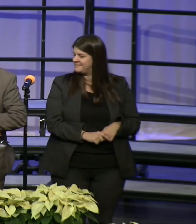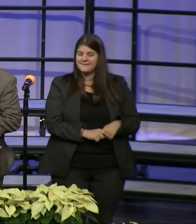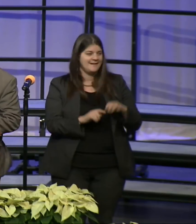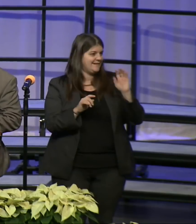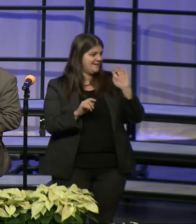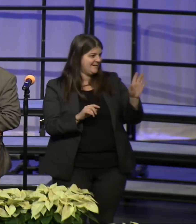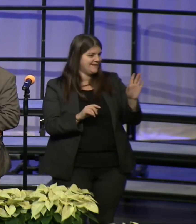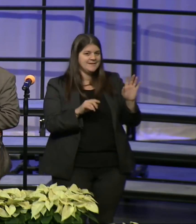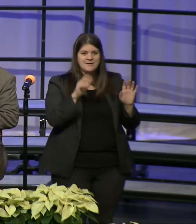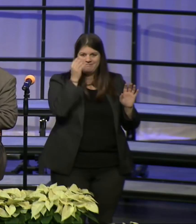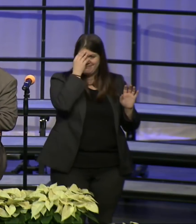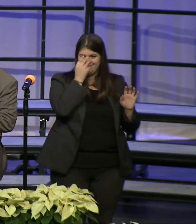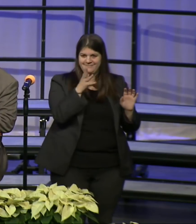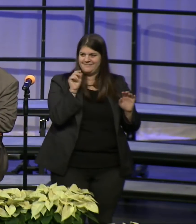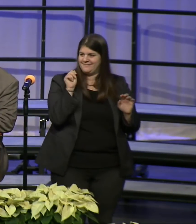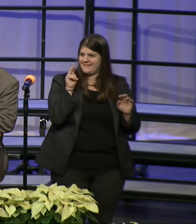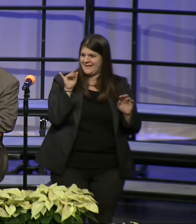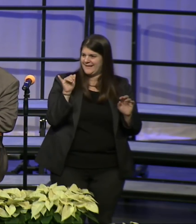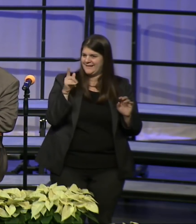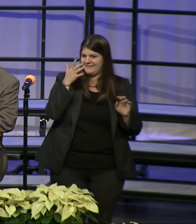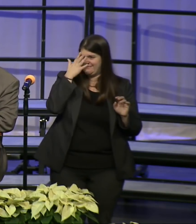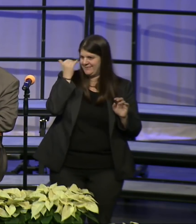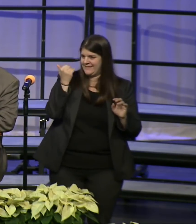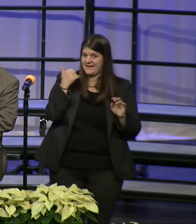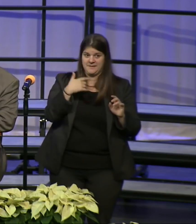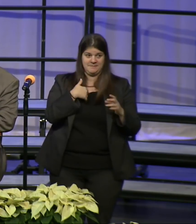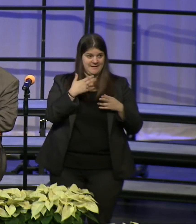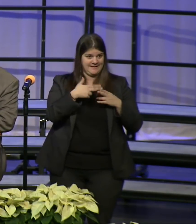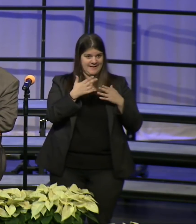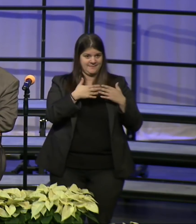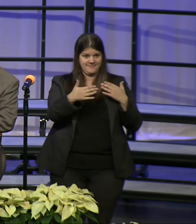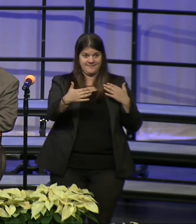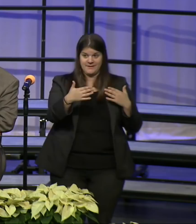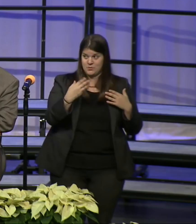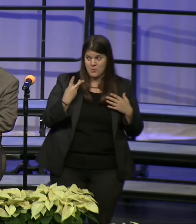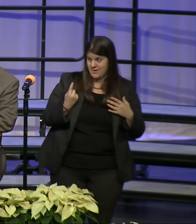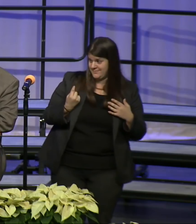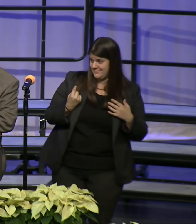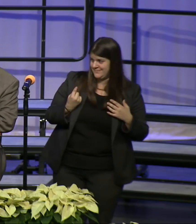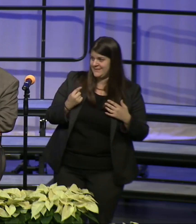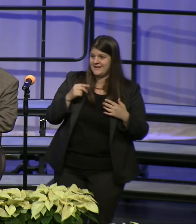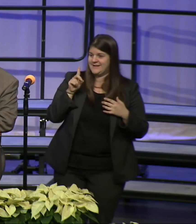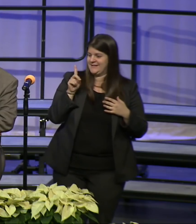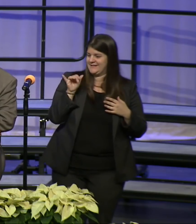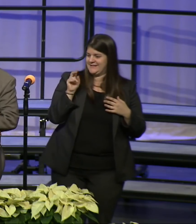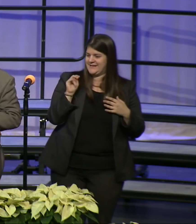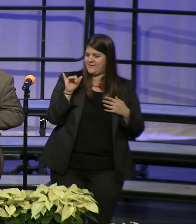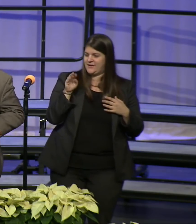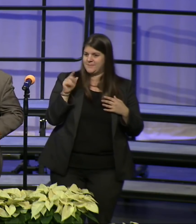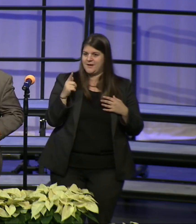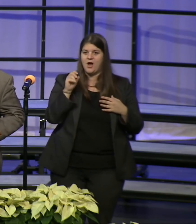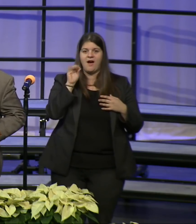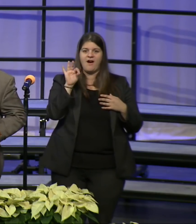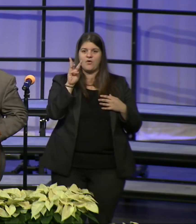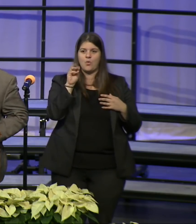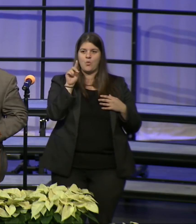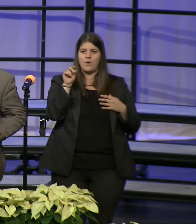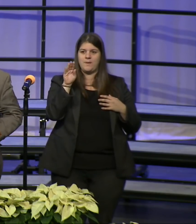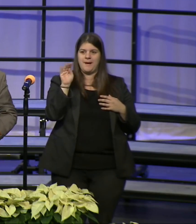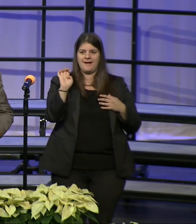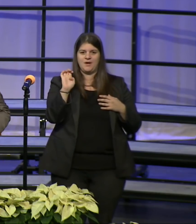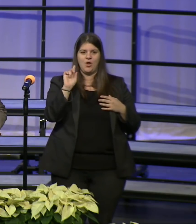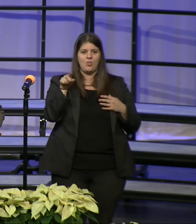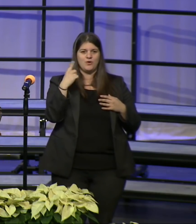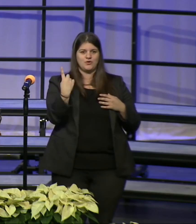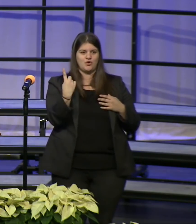So Annie must not realize that from here on out, my name is David Yungmann of Woodbine, the sole